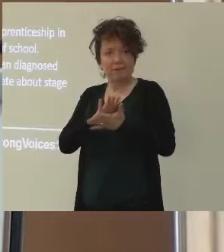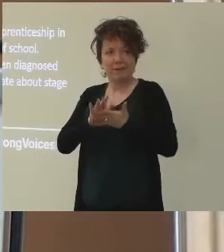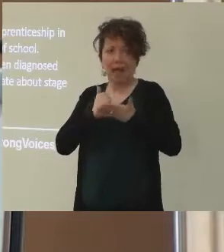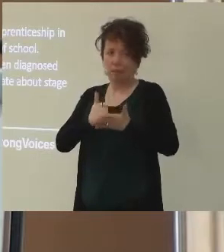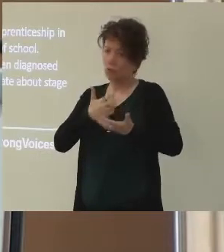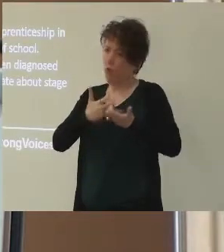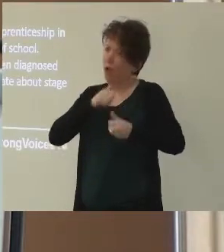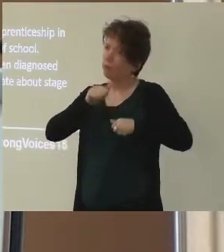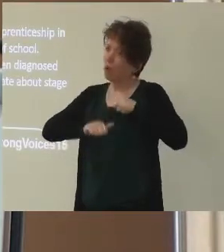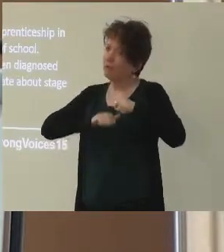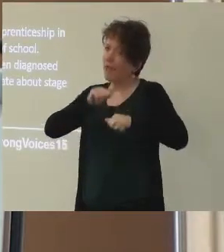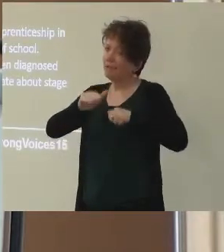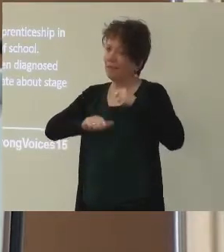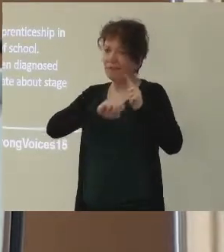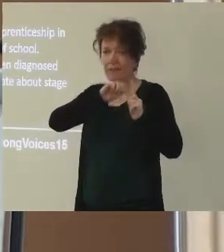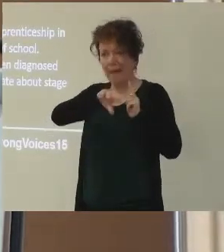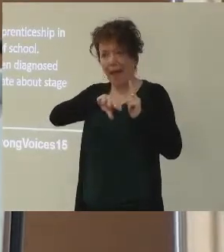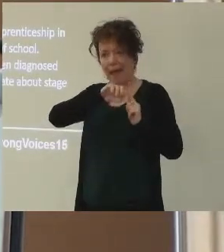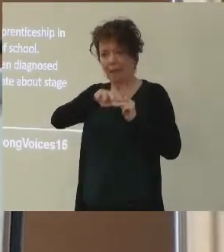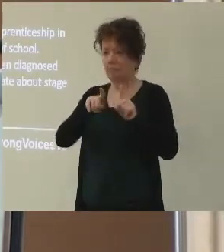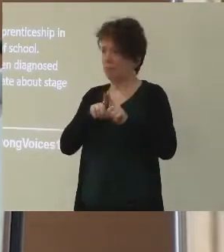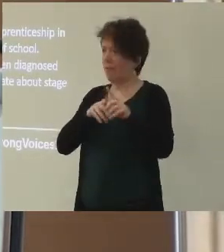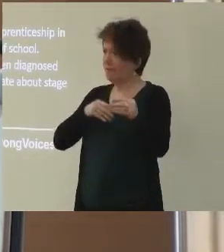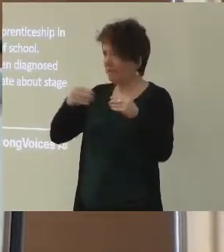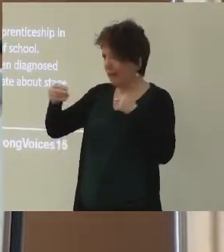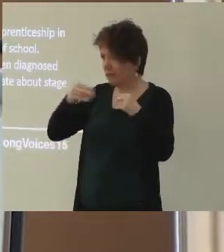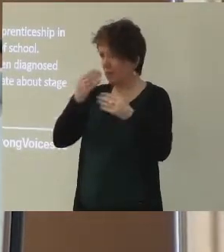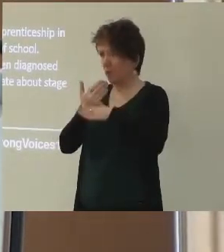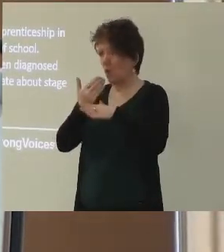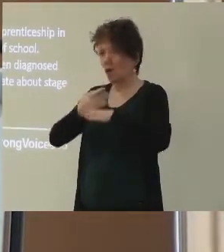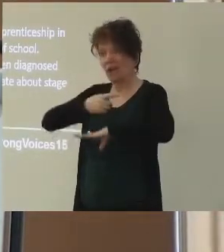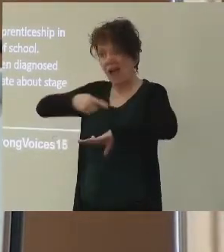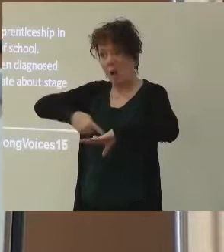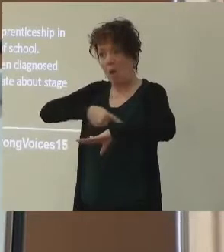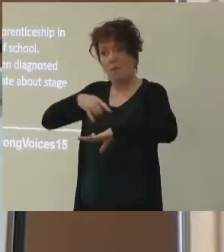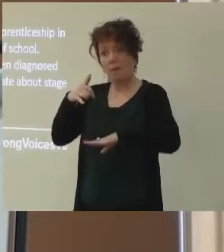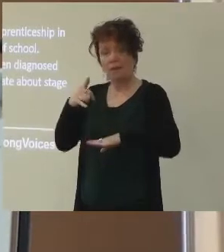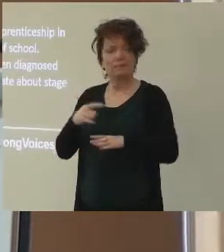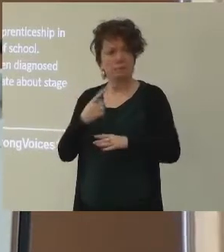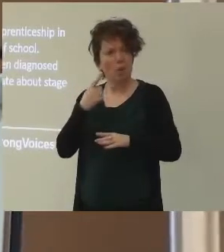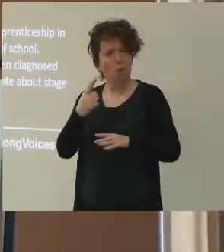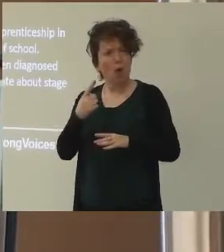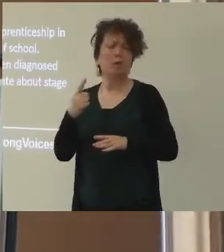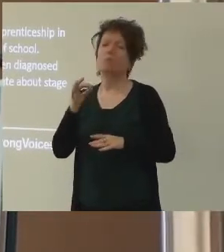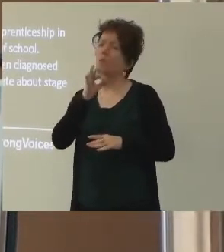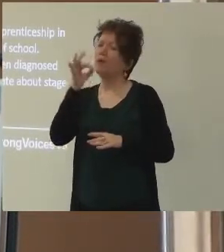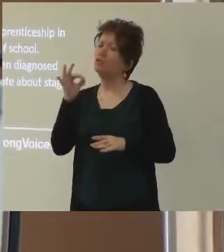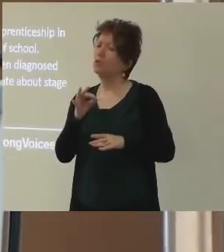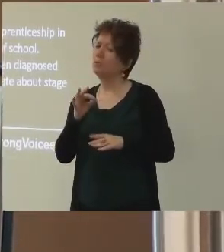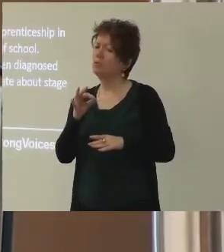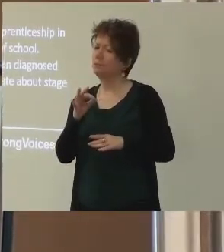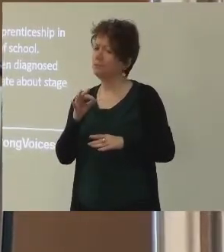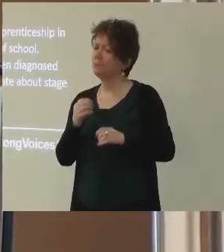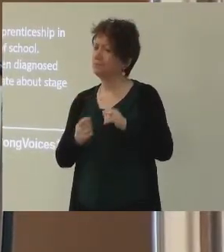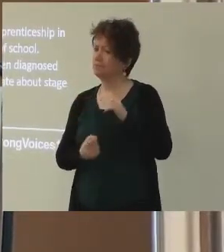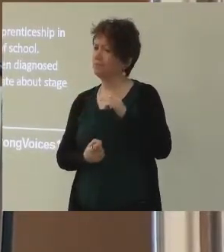as well. What else? We've got flexible working hours. One of the questions that's raised, that this